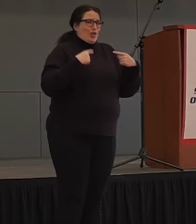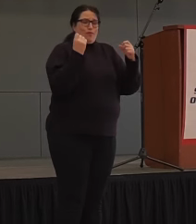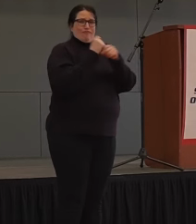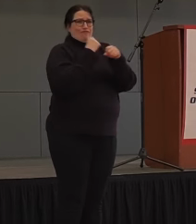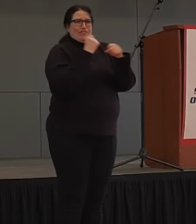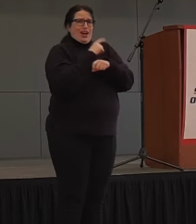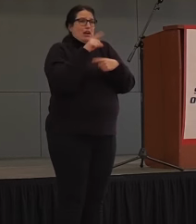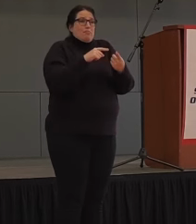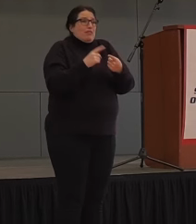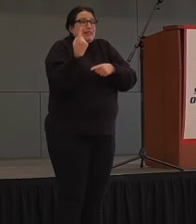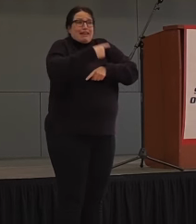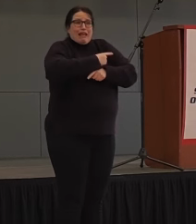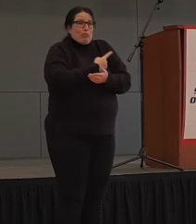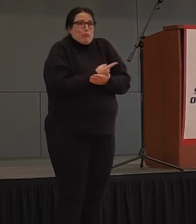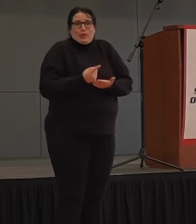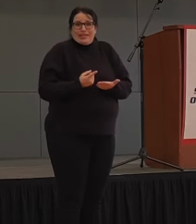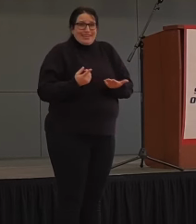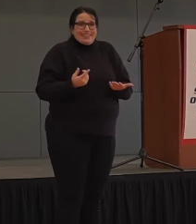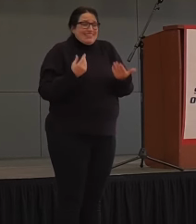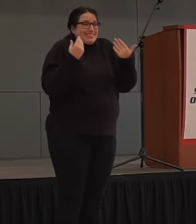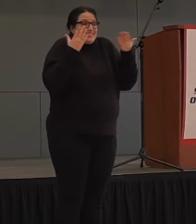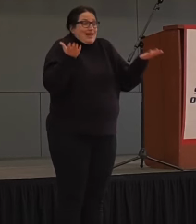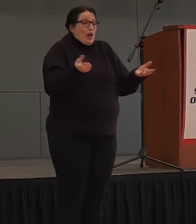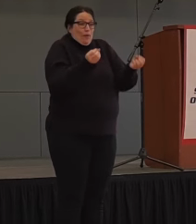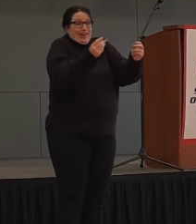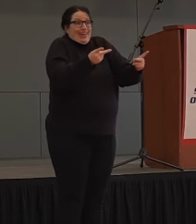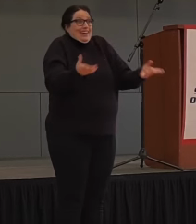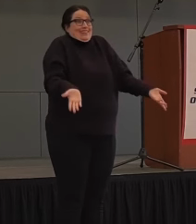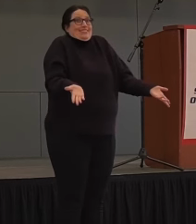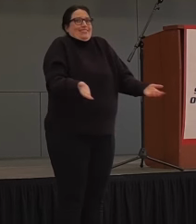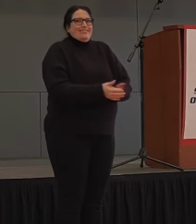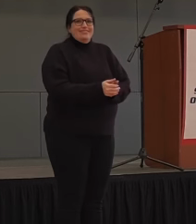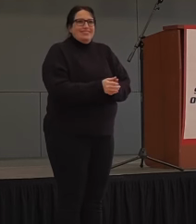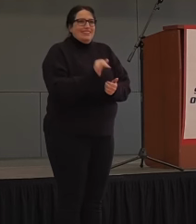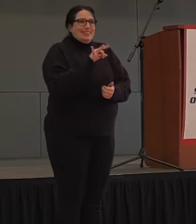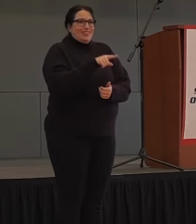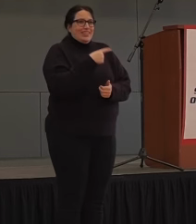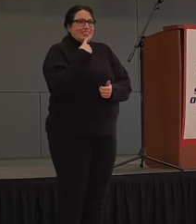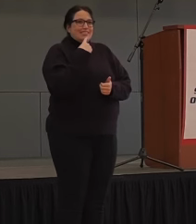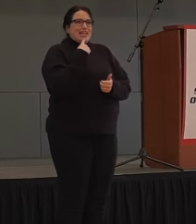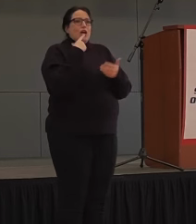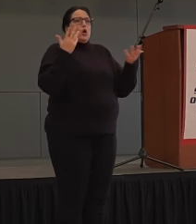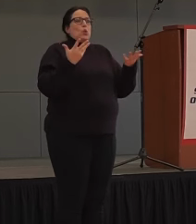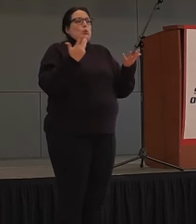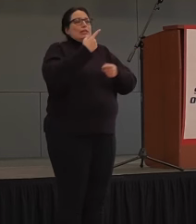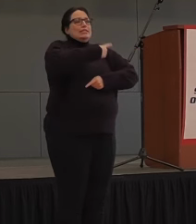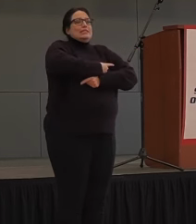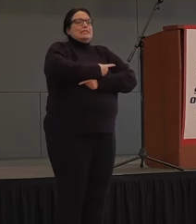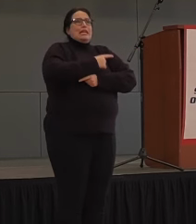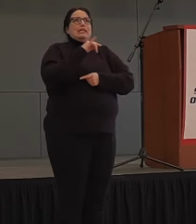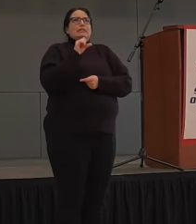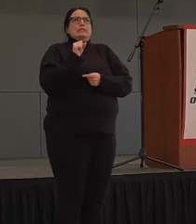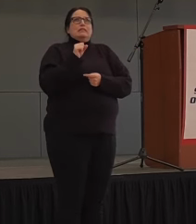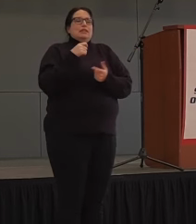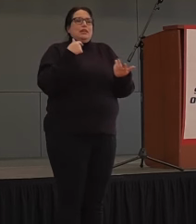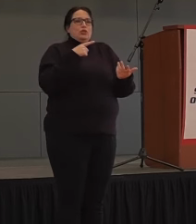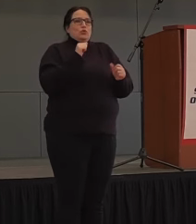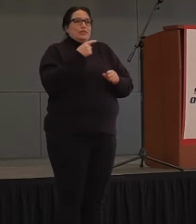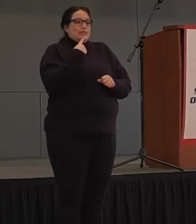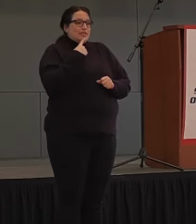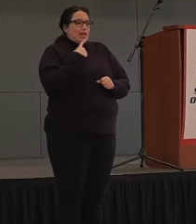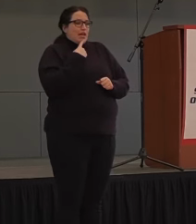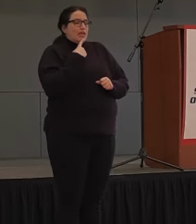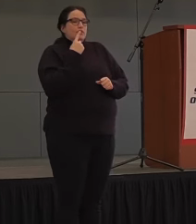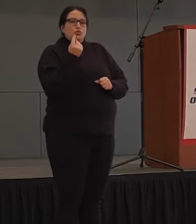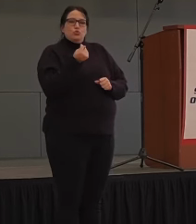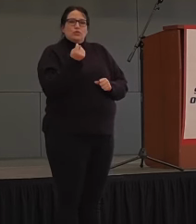okay. If they say, what day is it? Then you can say it's Tuesday. The same